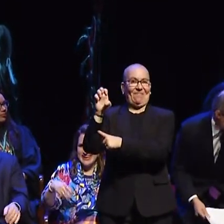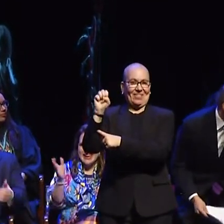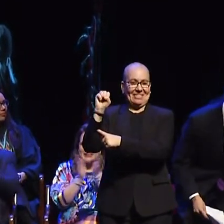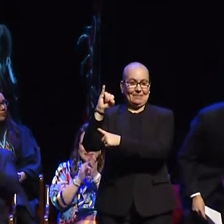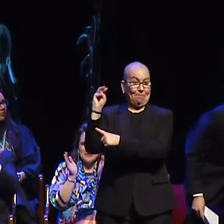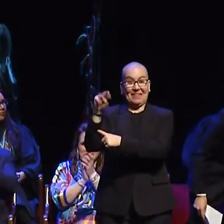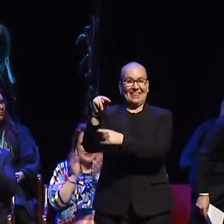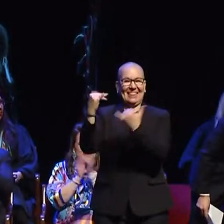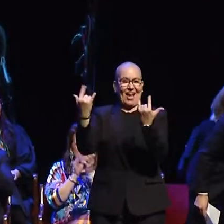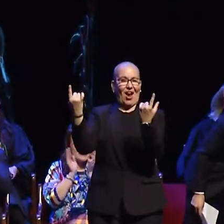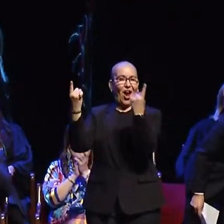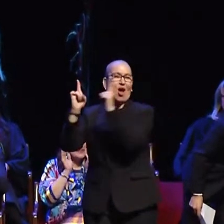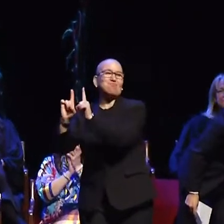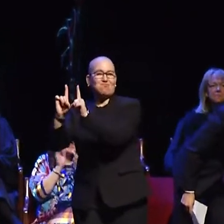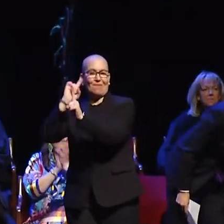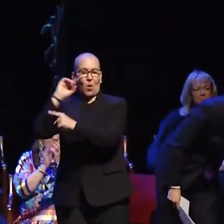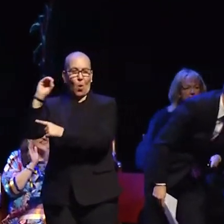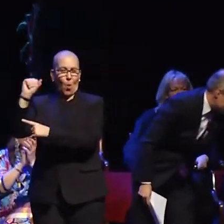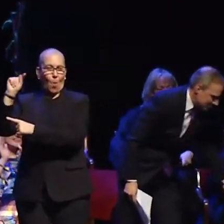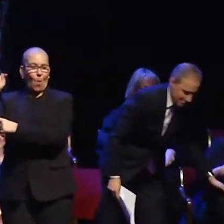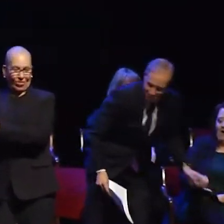office.